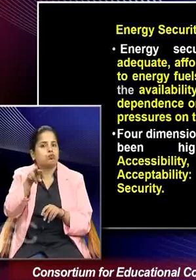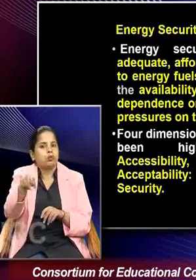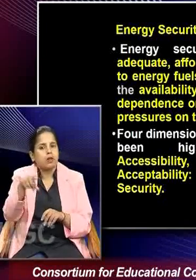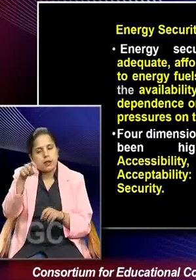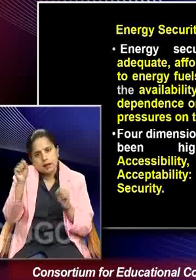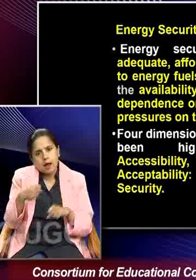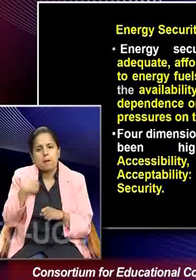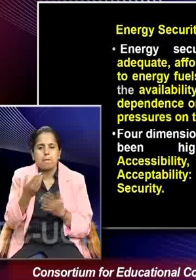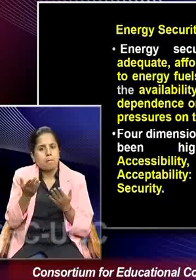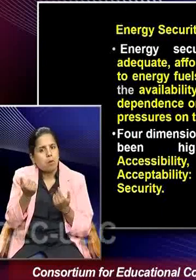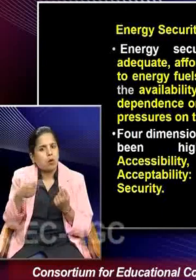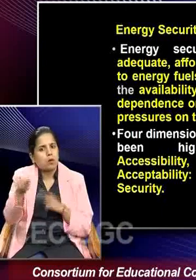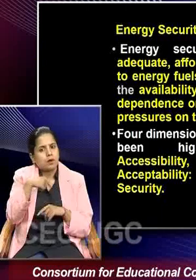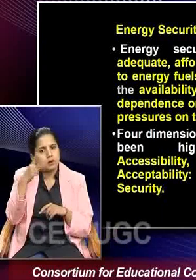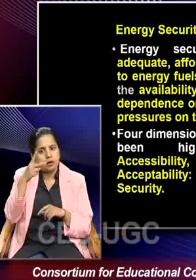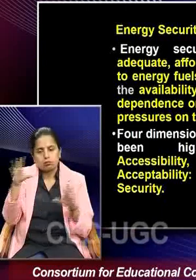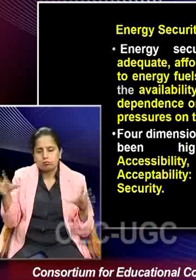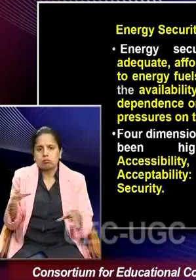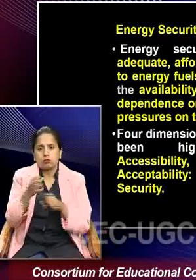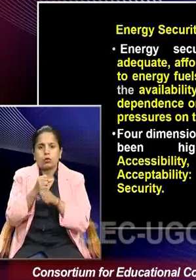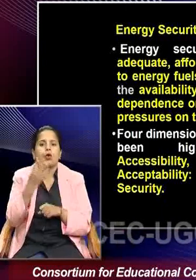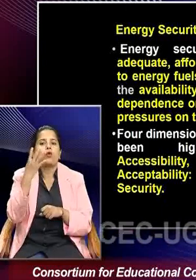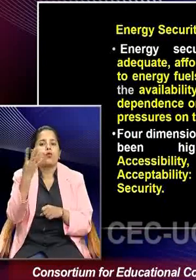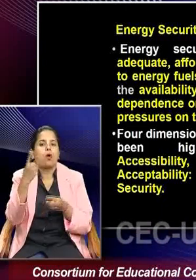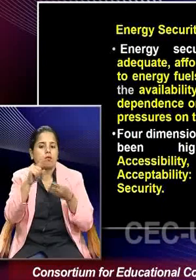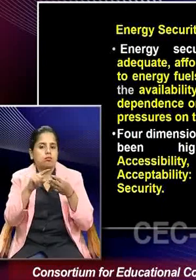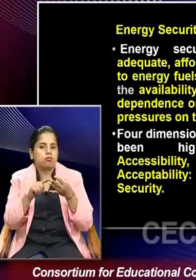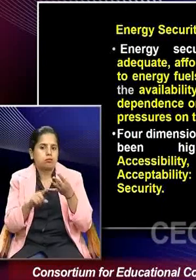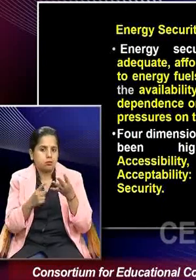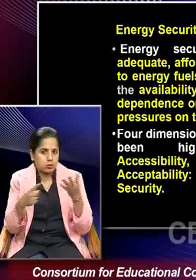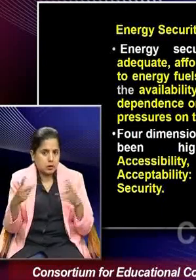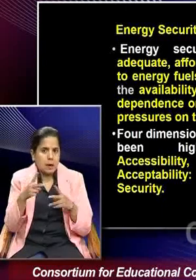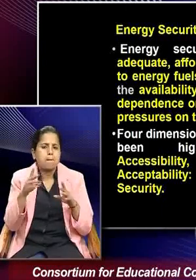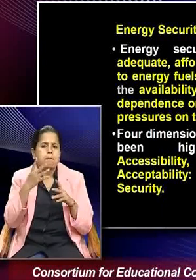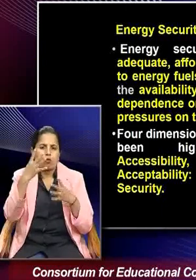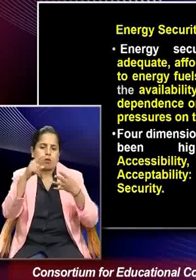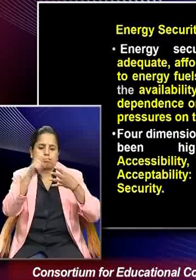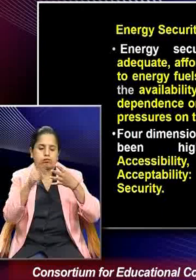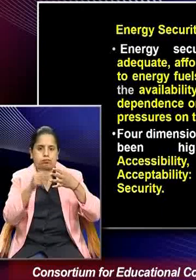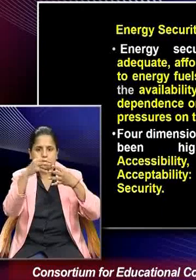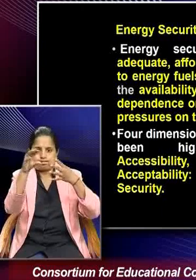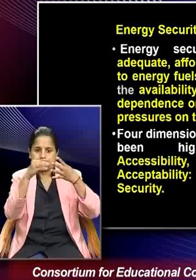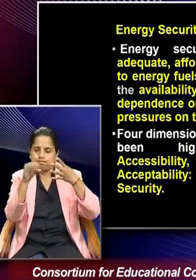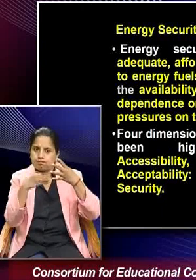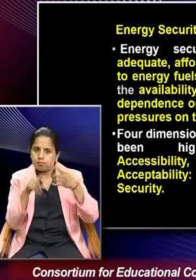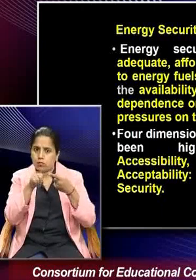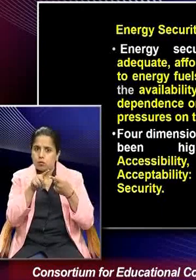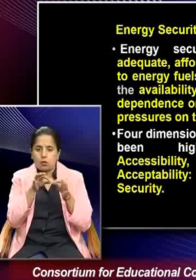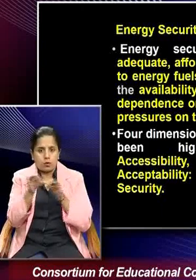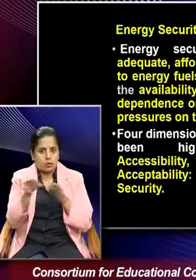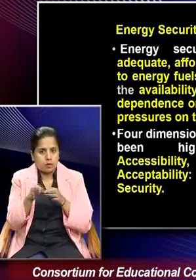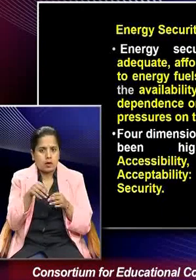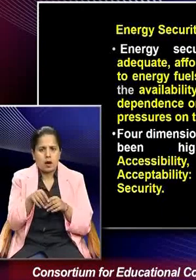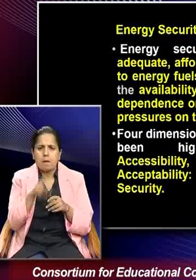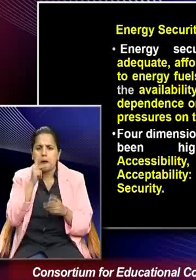be broadly categorized under 4 broad categories. It is defined as